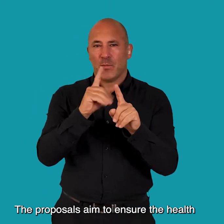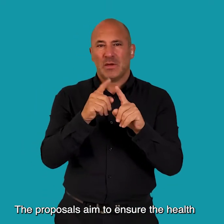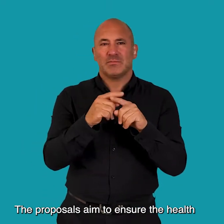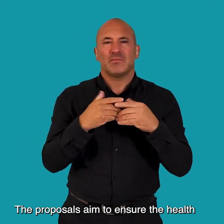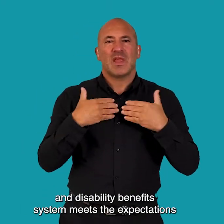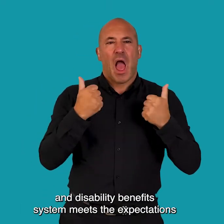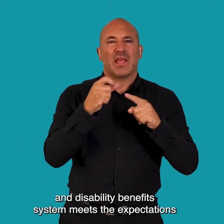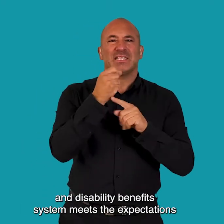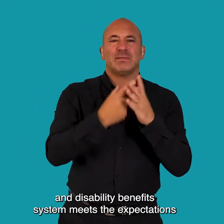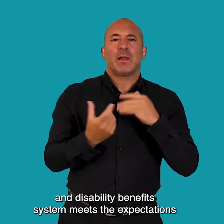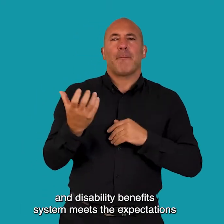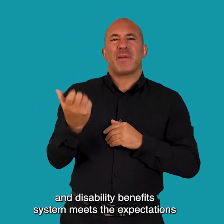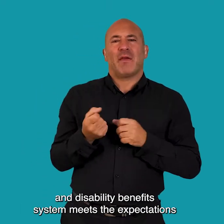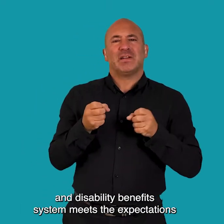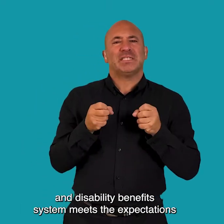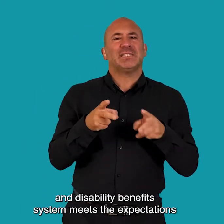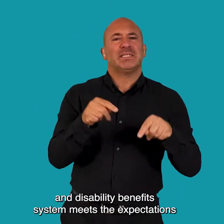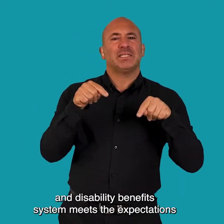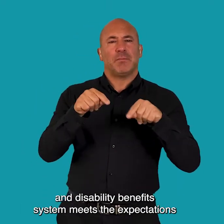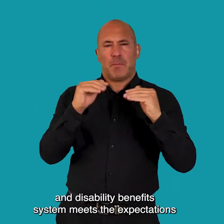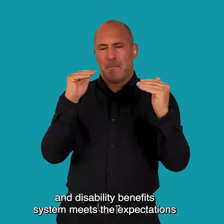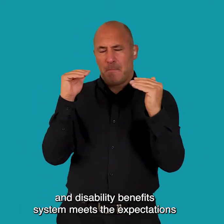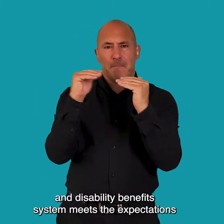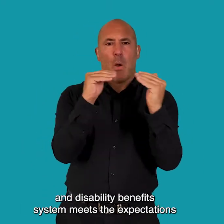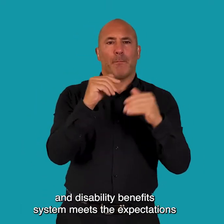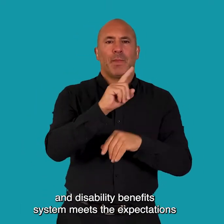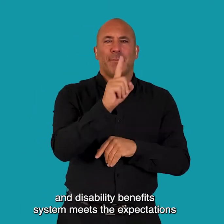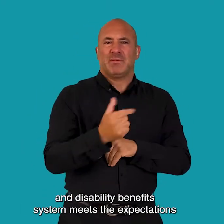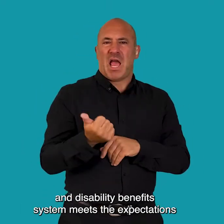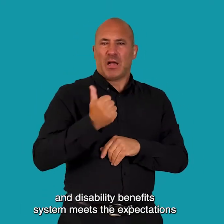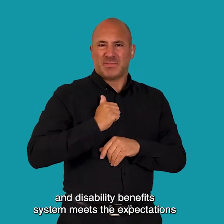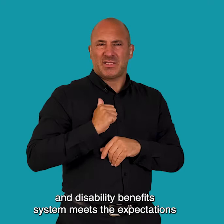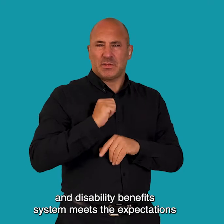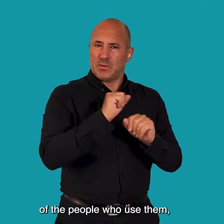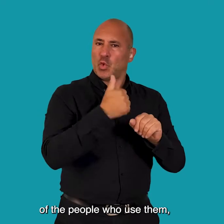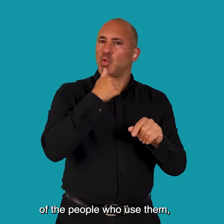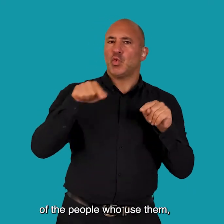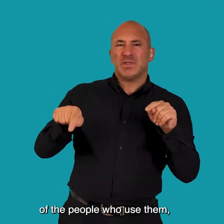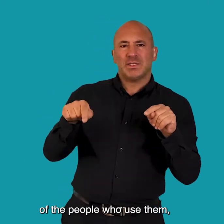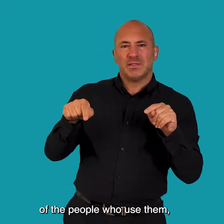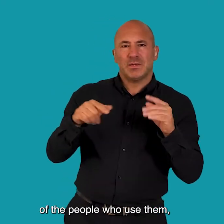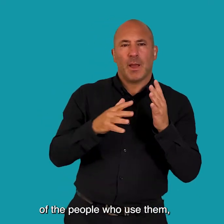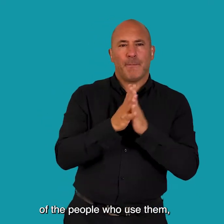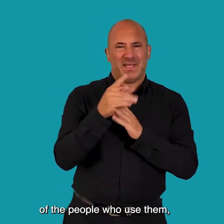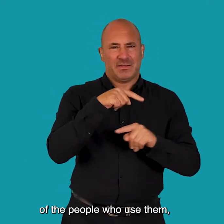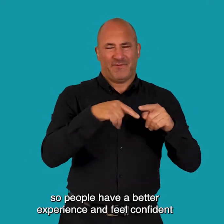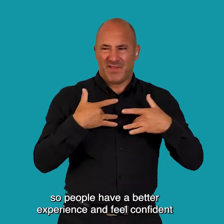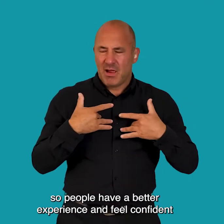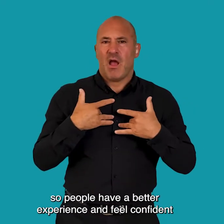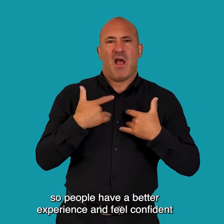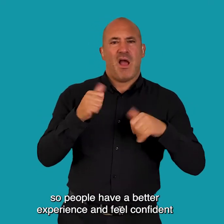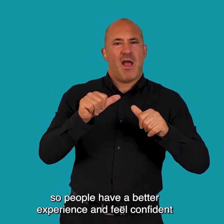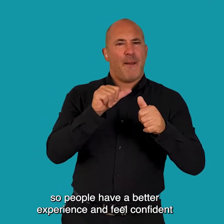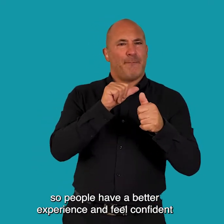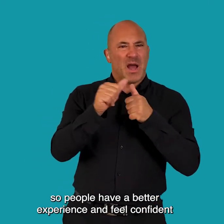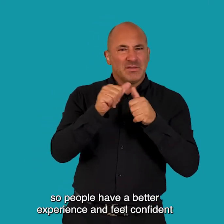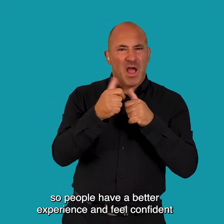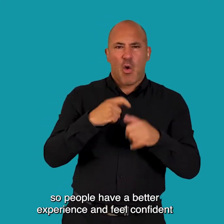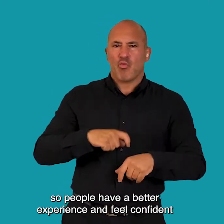the health and disability benefits system meets the expectations of the people who use them, so people have a better